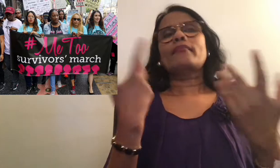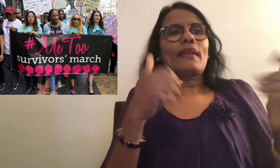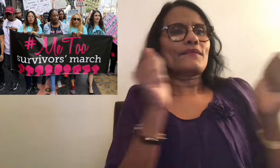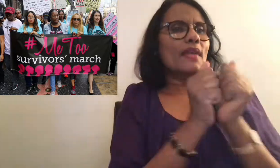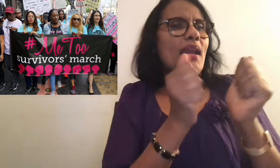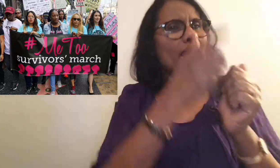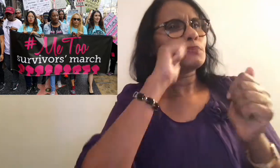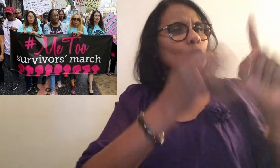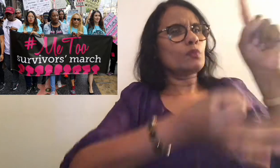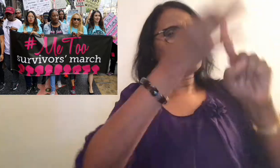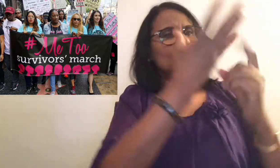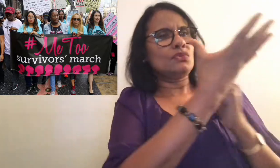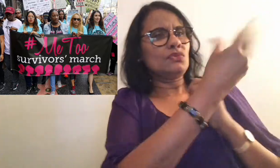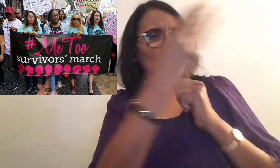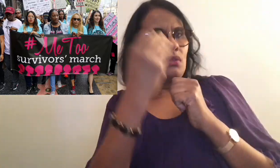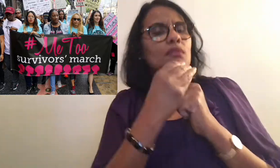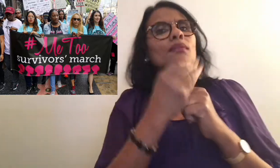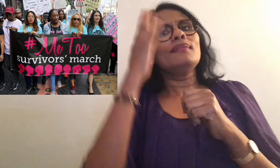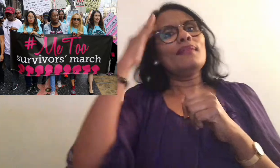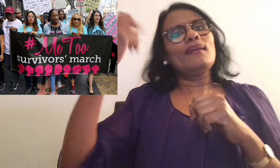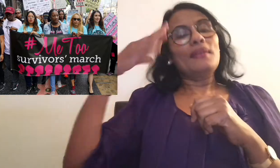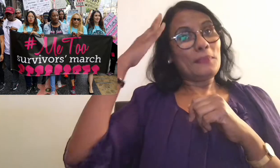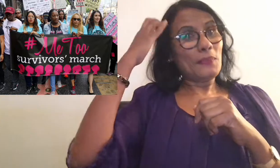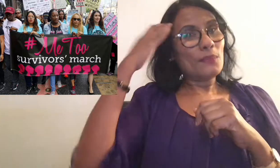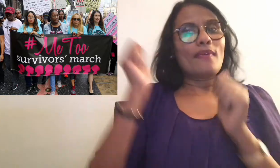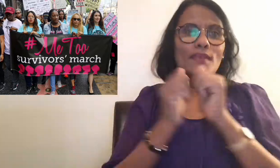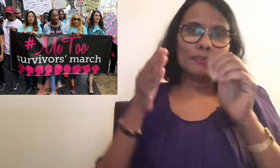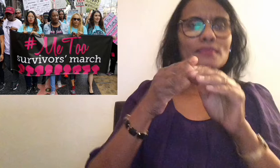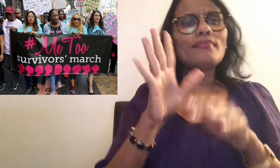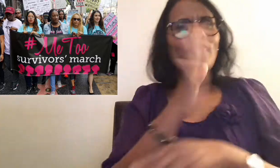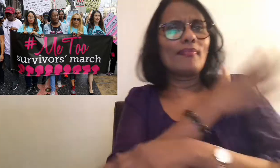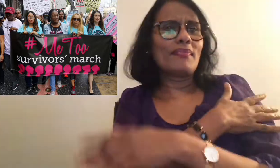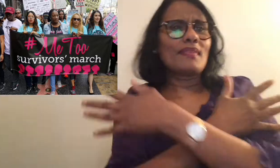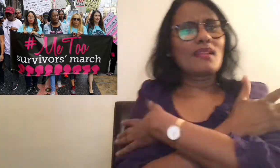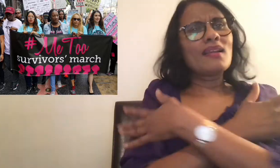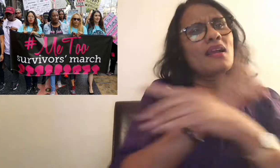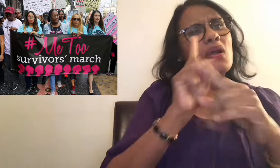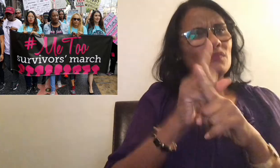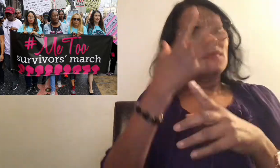Dexter's mass results came back. And I wish we had good news to tell Dexter's parents. Thank you.